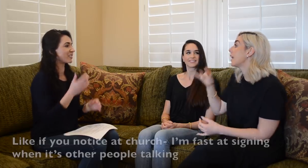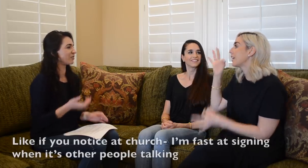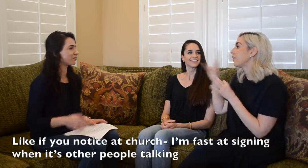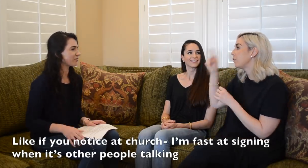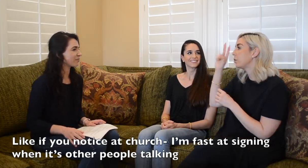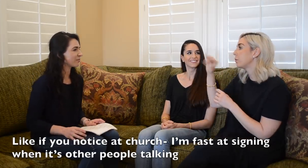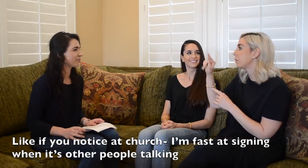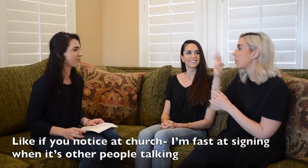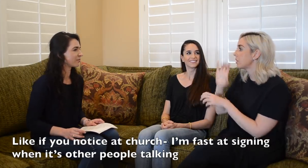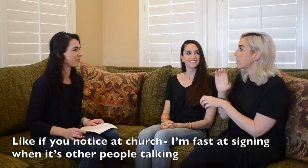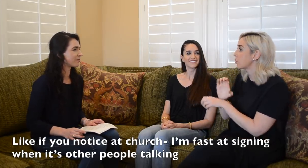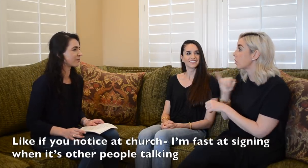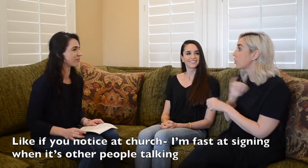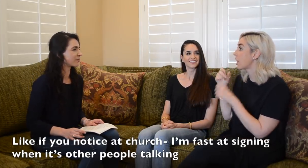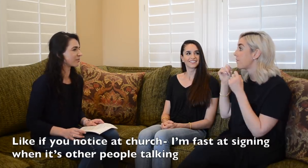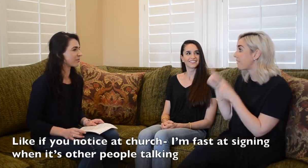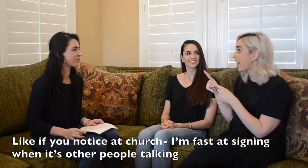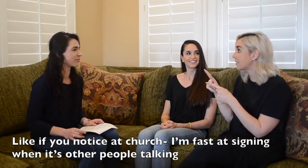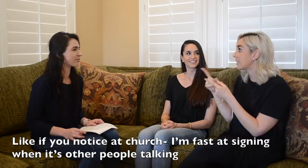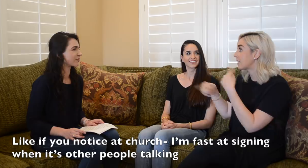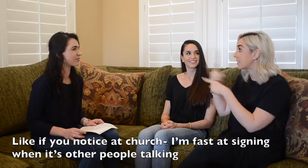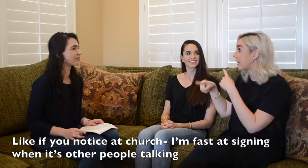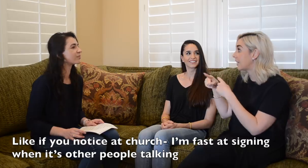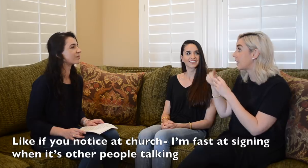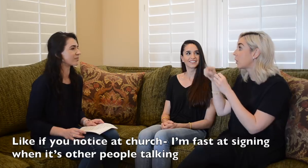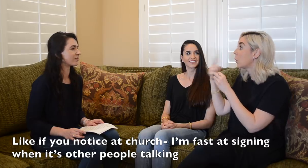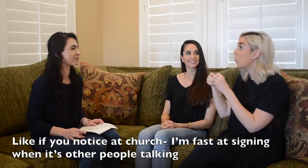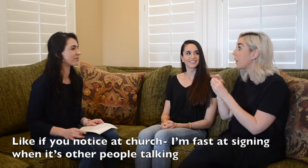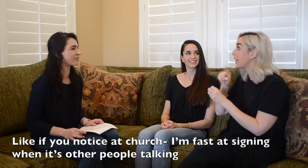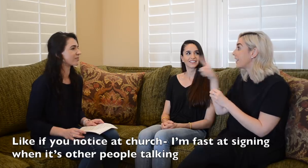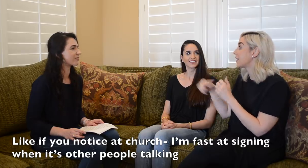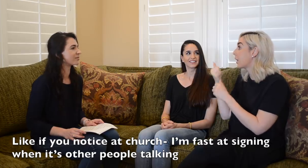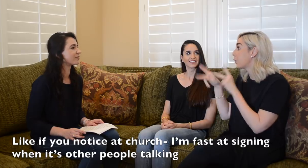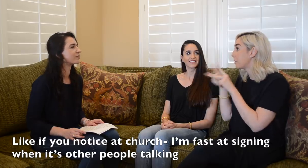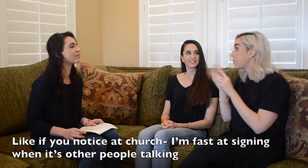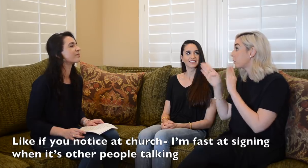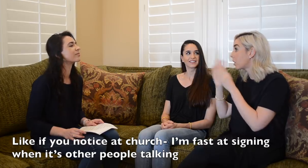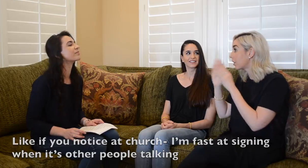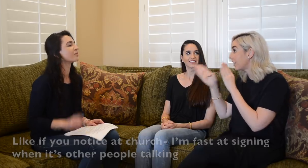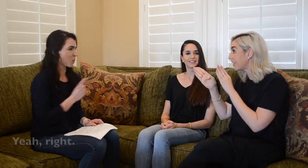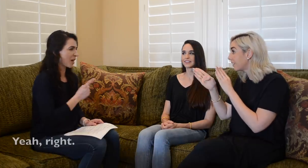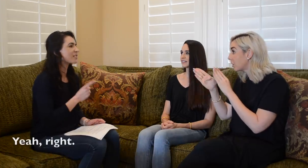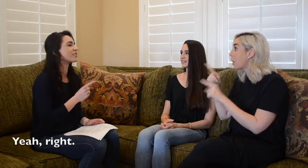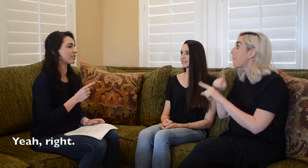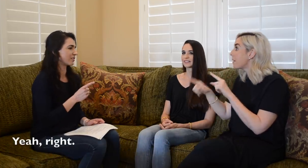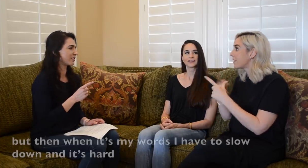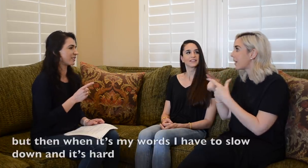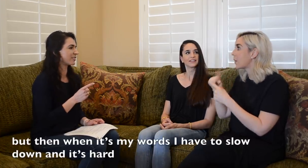Like if you notice at church, I'm fast at signing when it's other people talking, but then